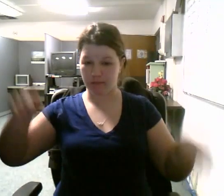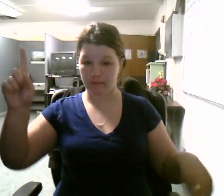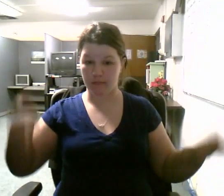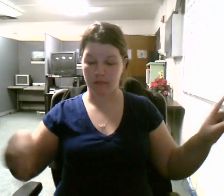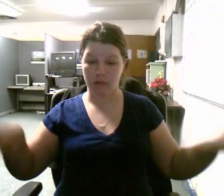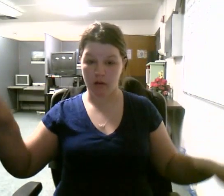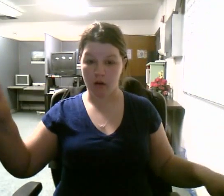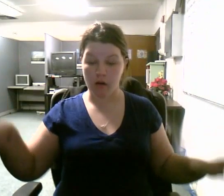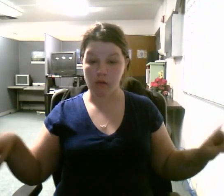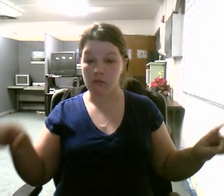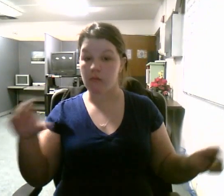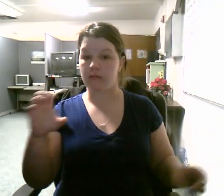specific to the heart.